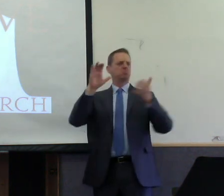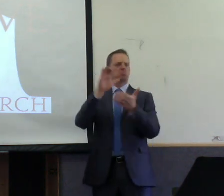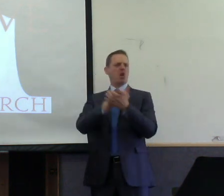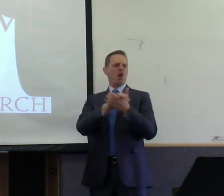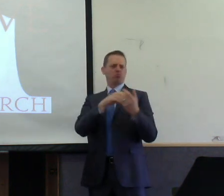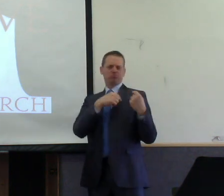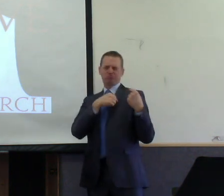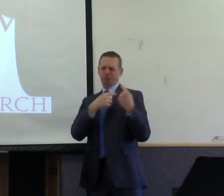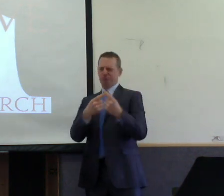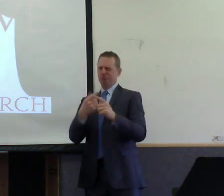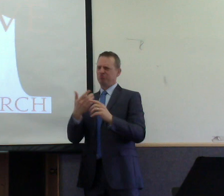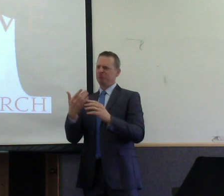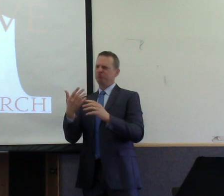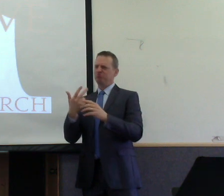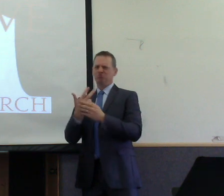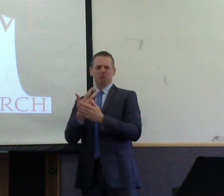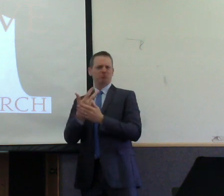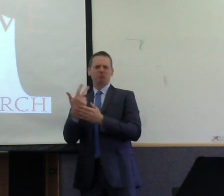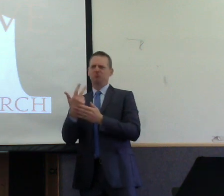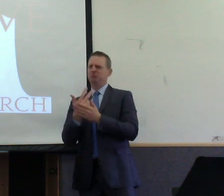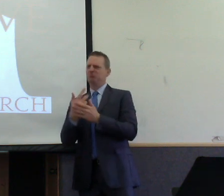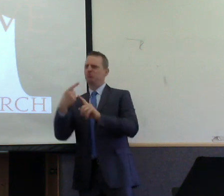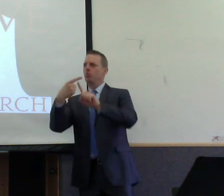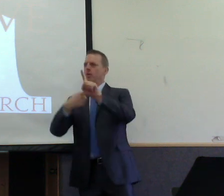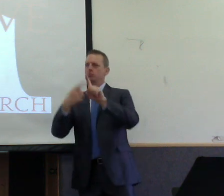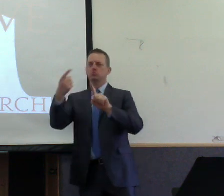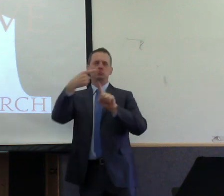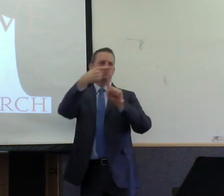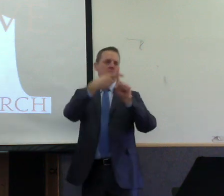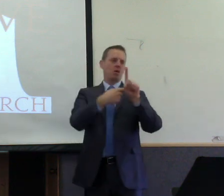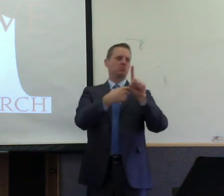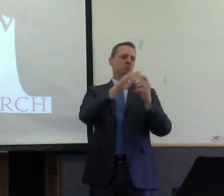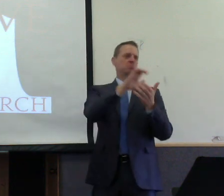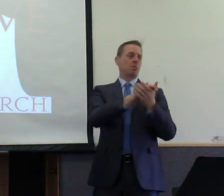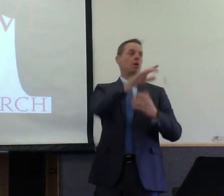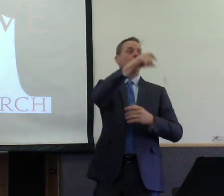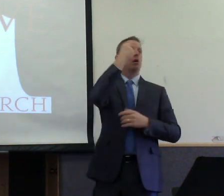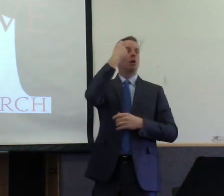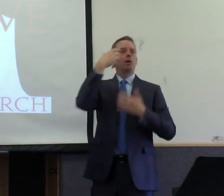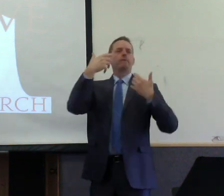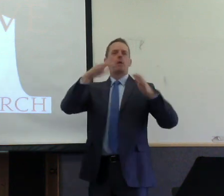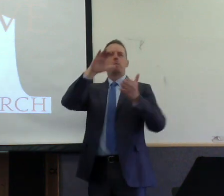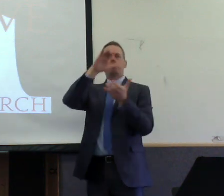not like we're not married, we're not given married, but 1 month now.